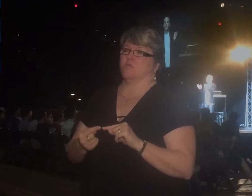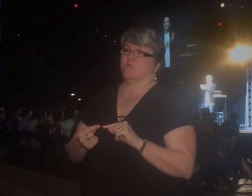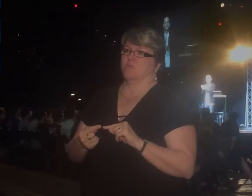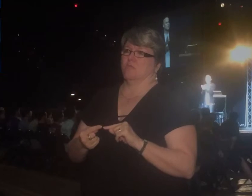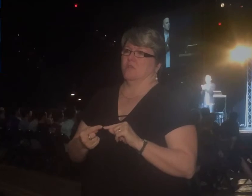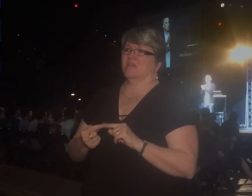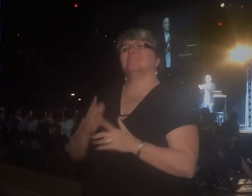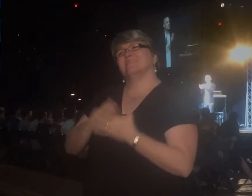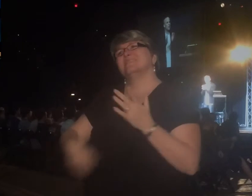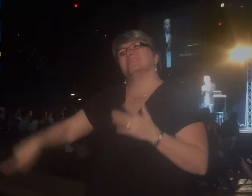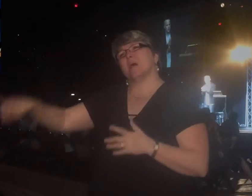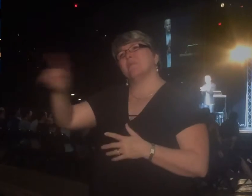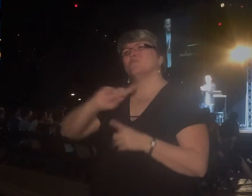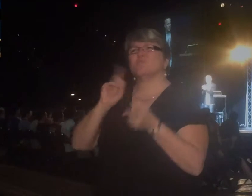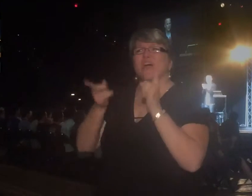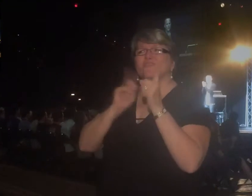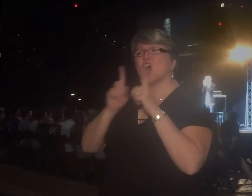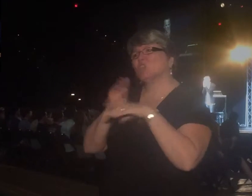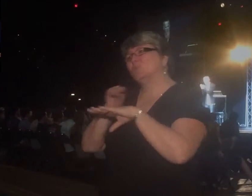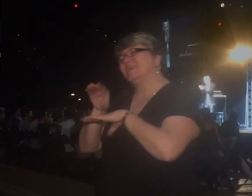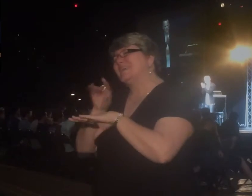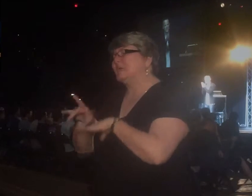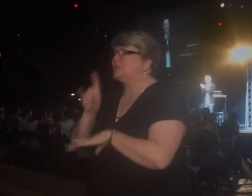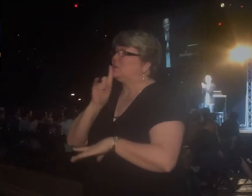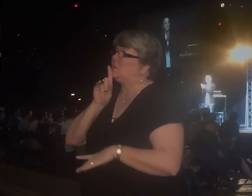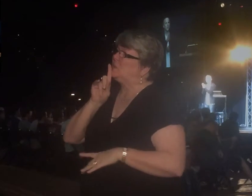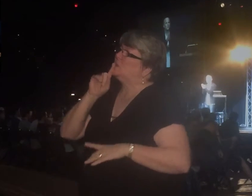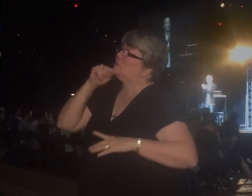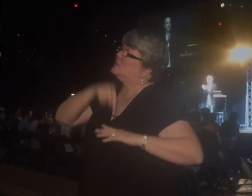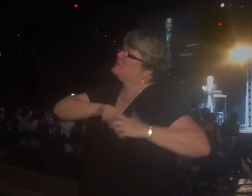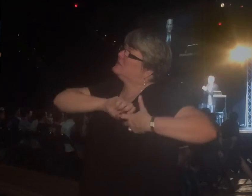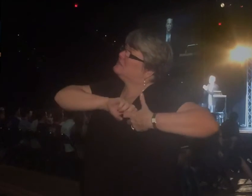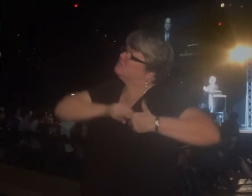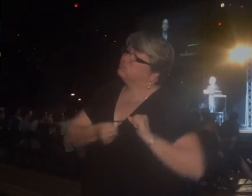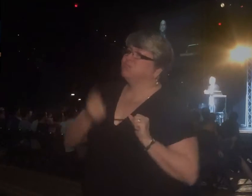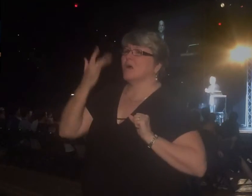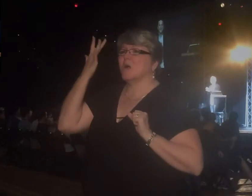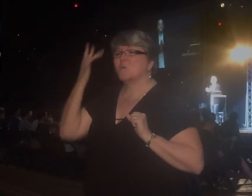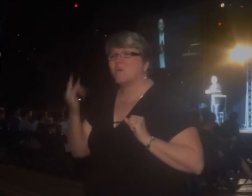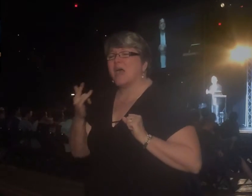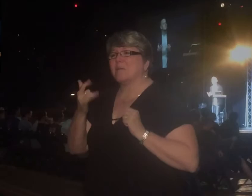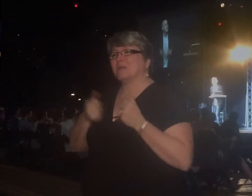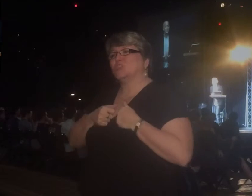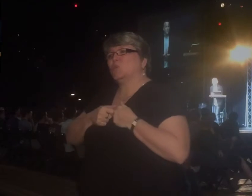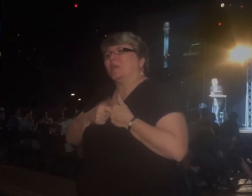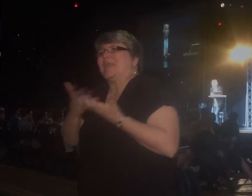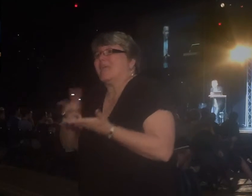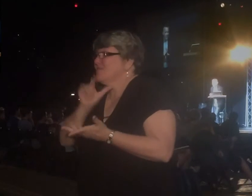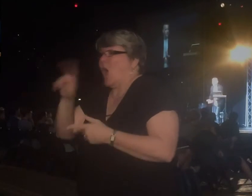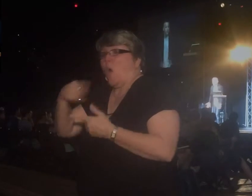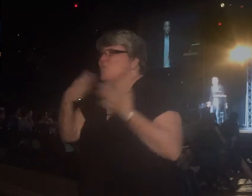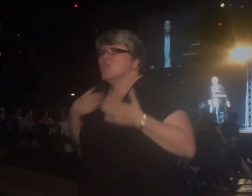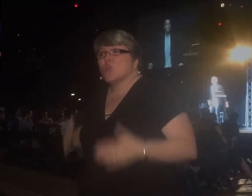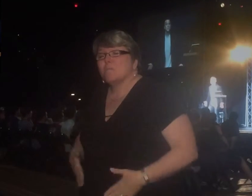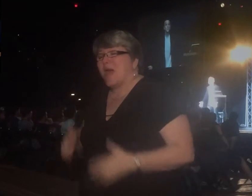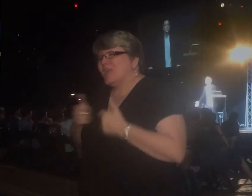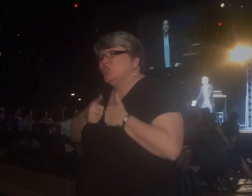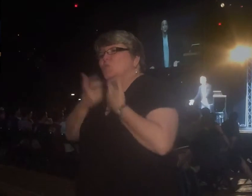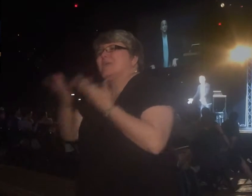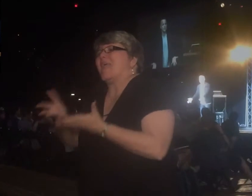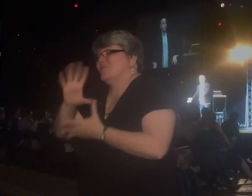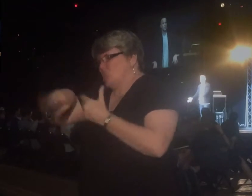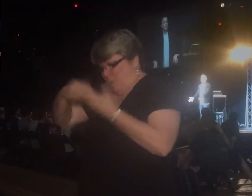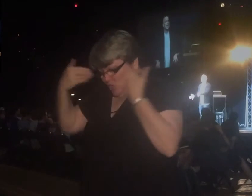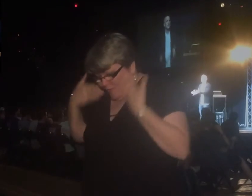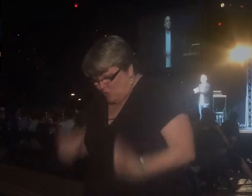painful, so painful. And some of you that I've talked to and counseled, your deepest pain comes, why? Because you gave, and it's not